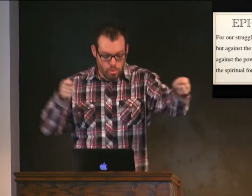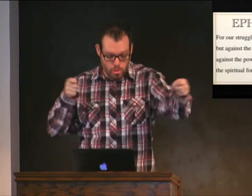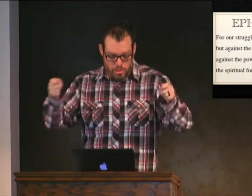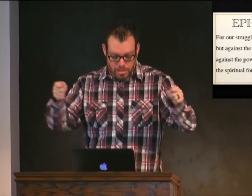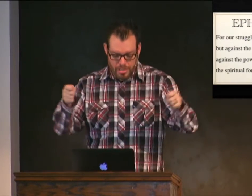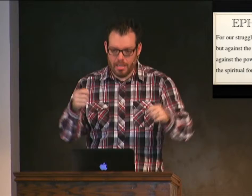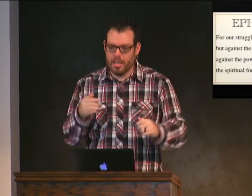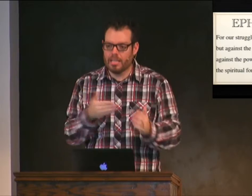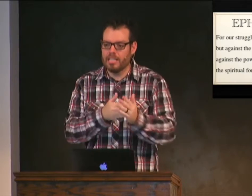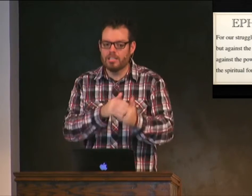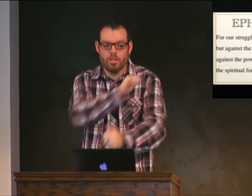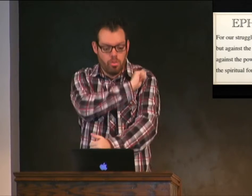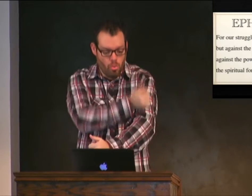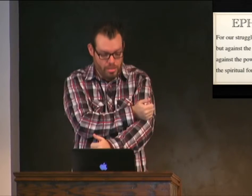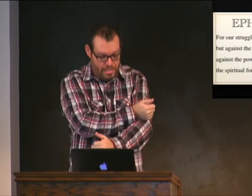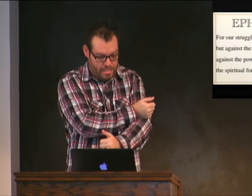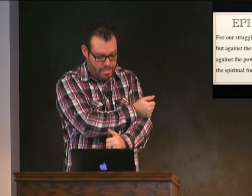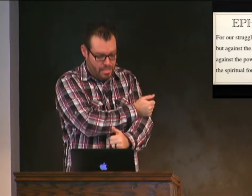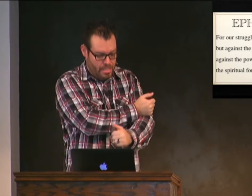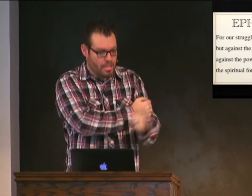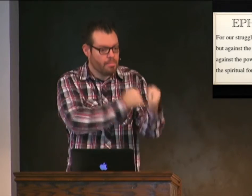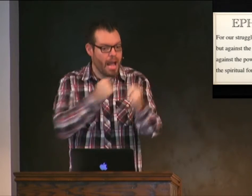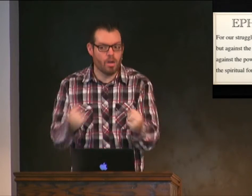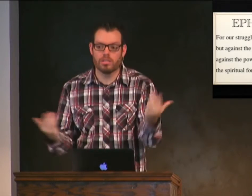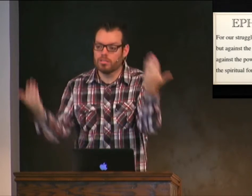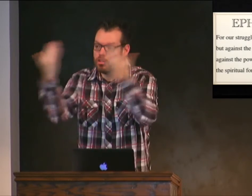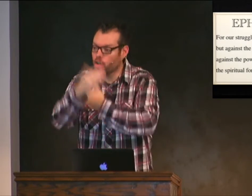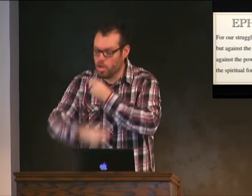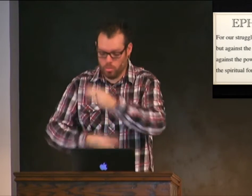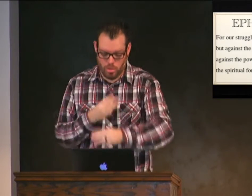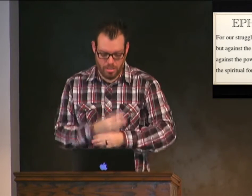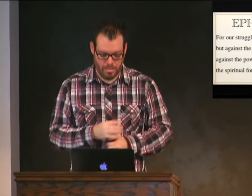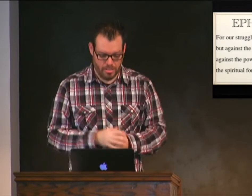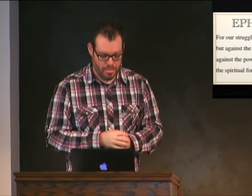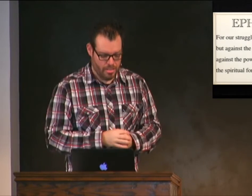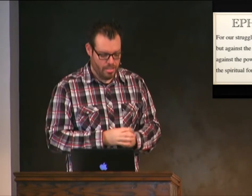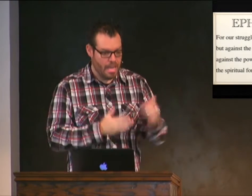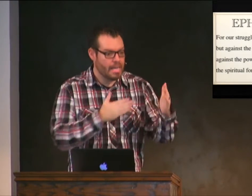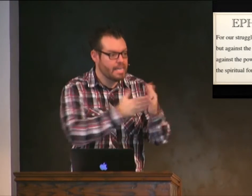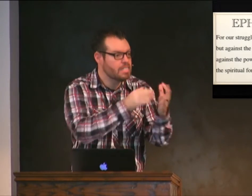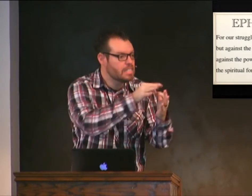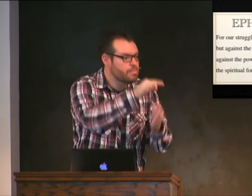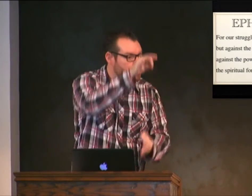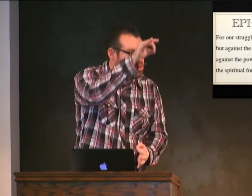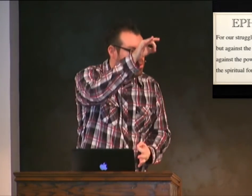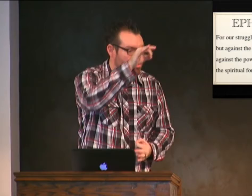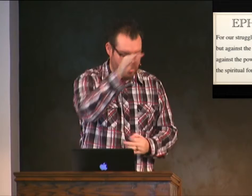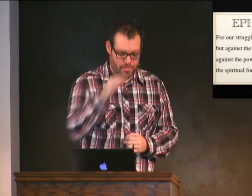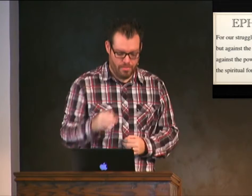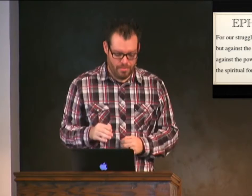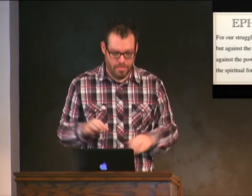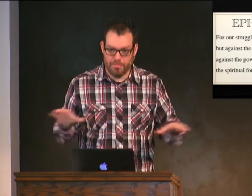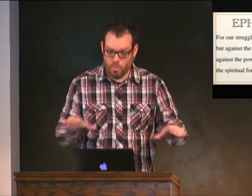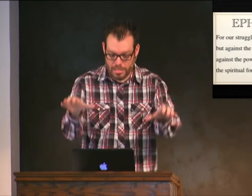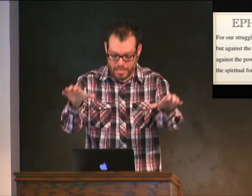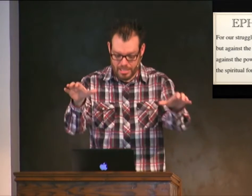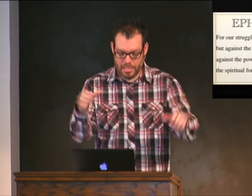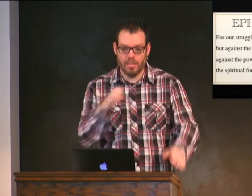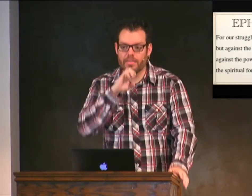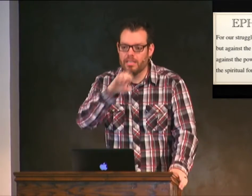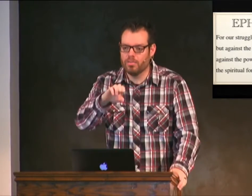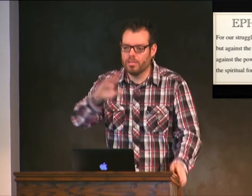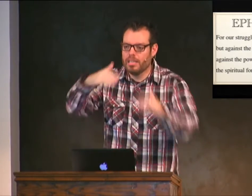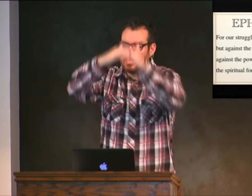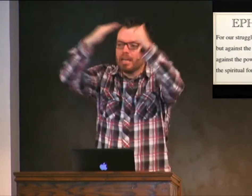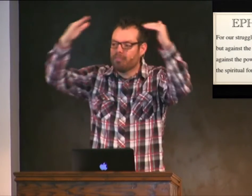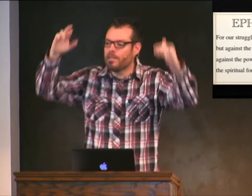but rulers against the authorities, the powers of the dark world, against spiritual forces